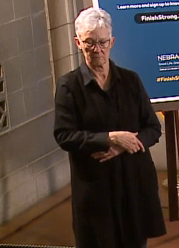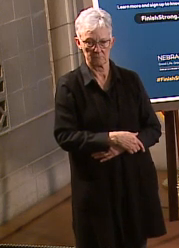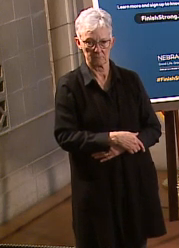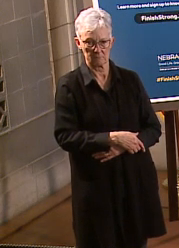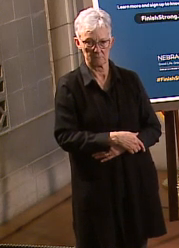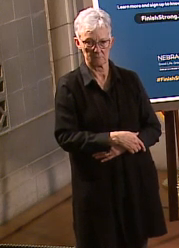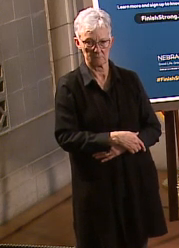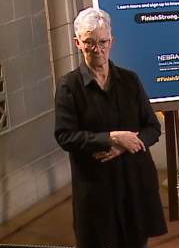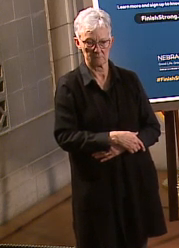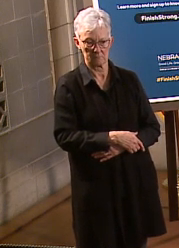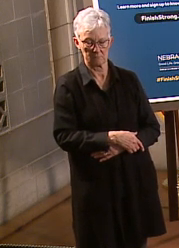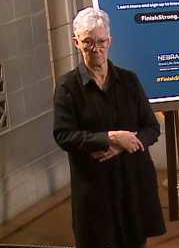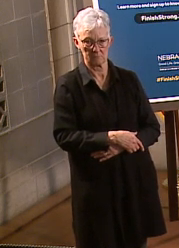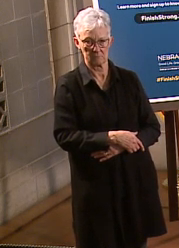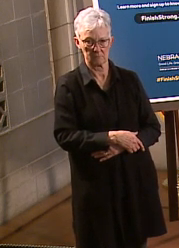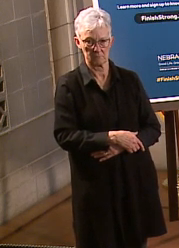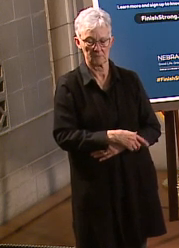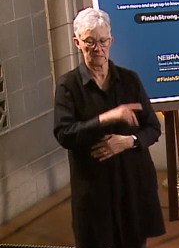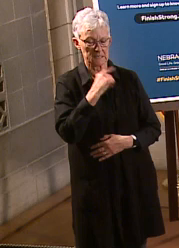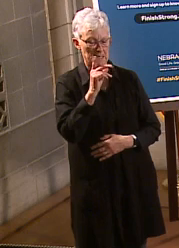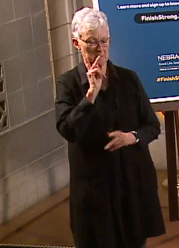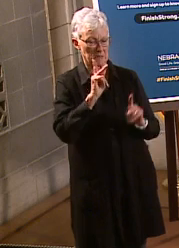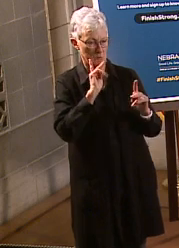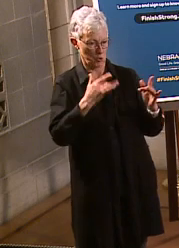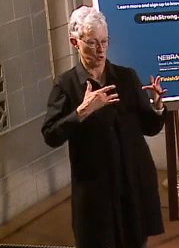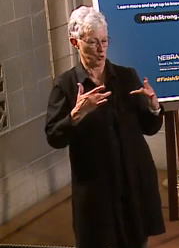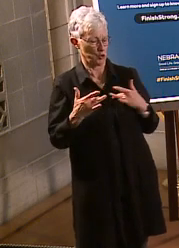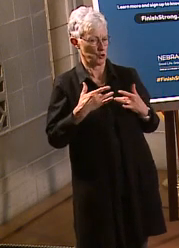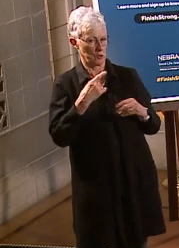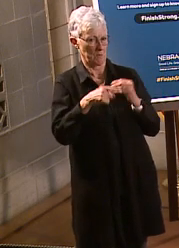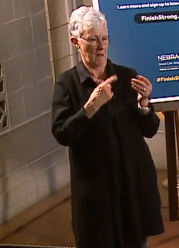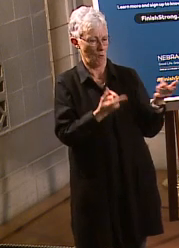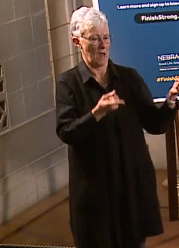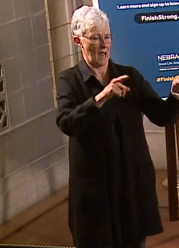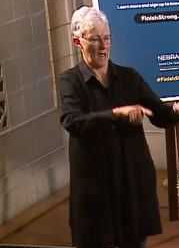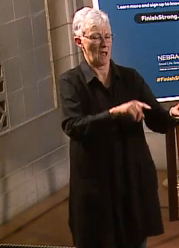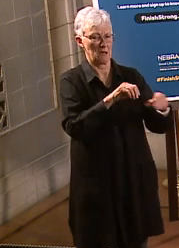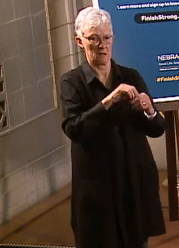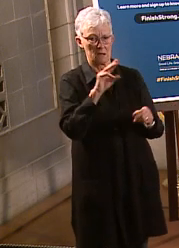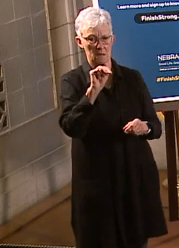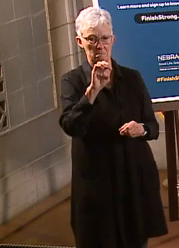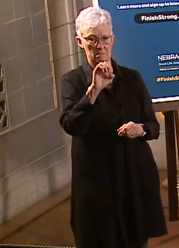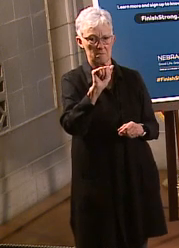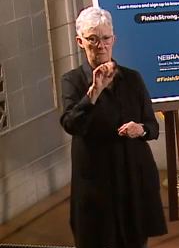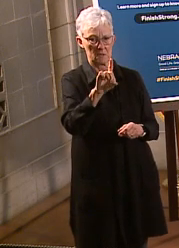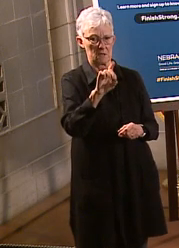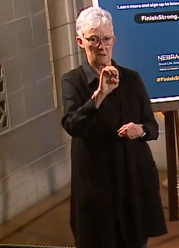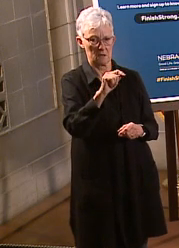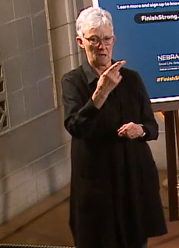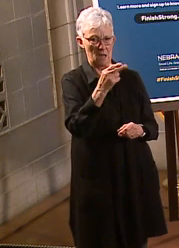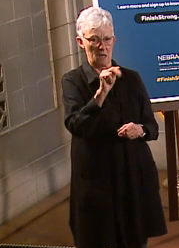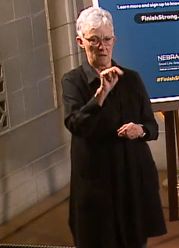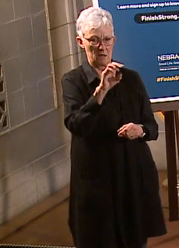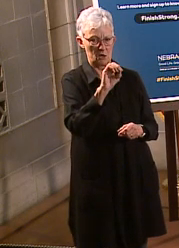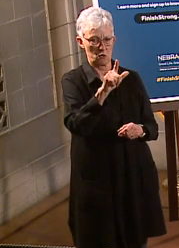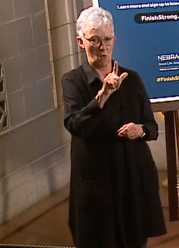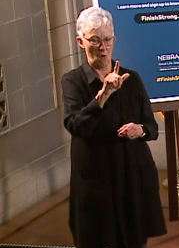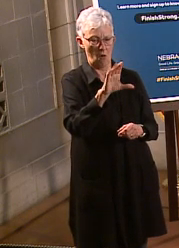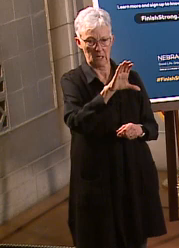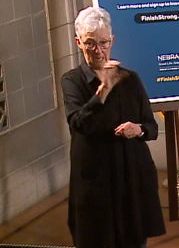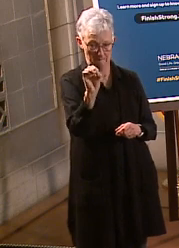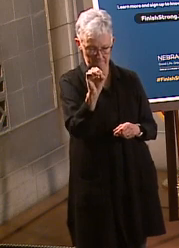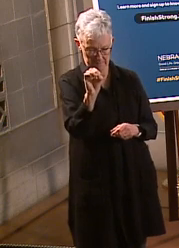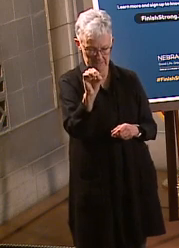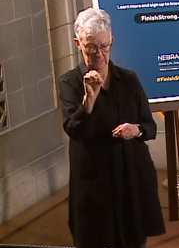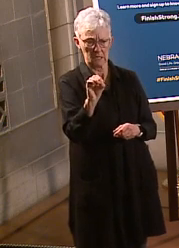meat ethanol plant situation. Do you believe that they did all they could in the proper timing? So the question is with